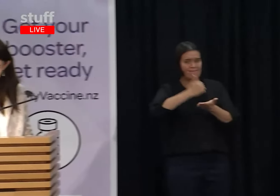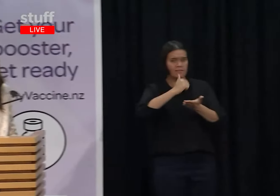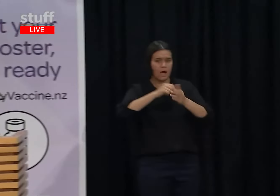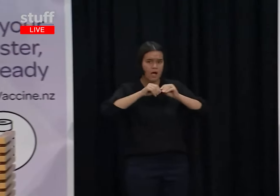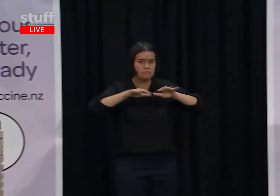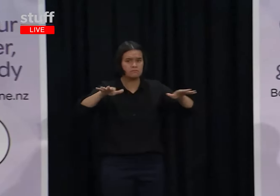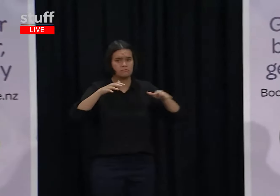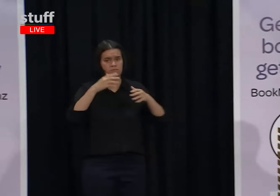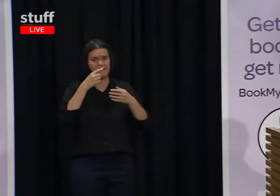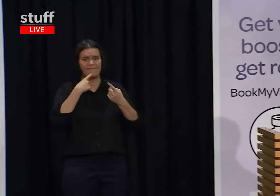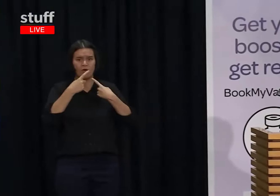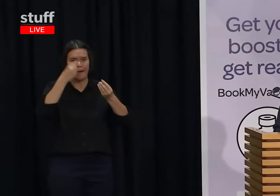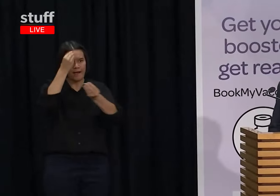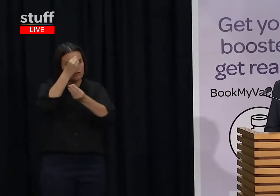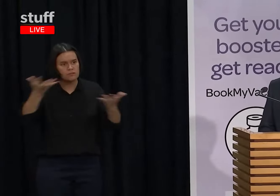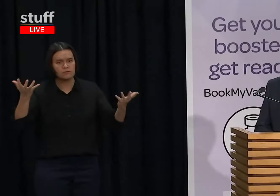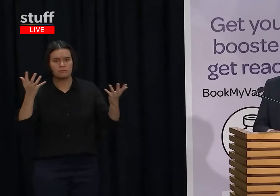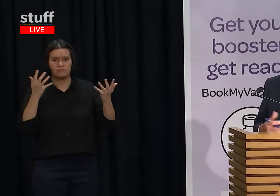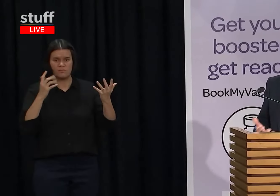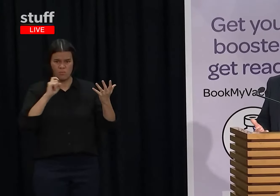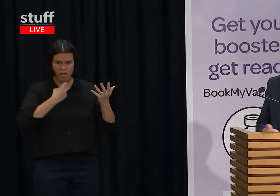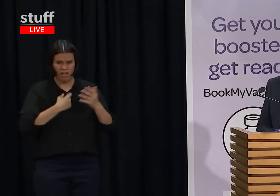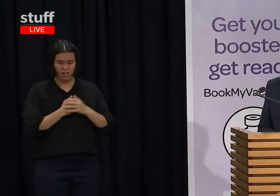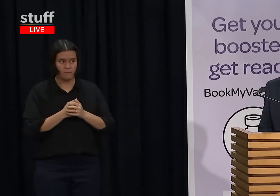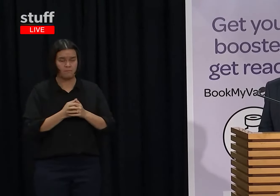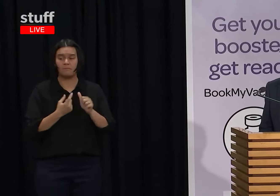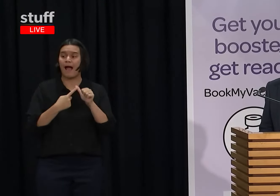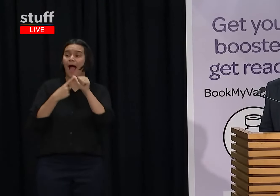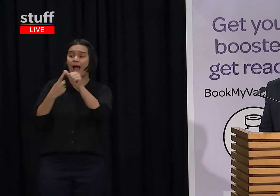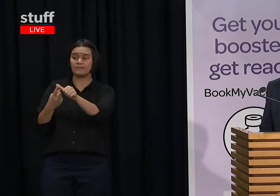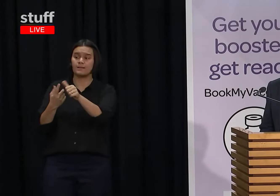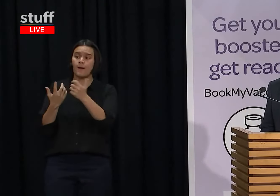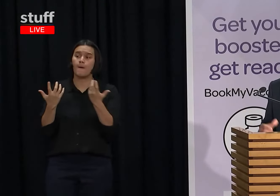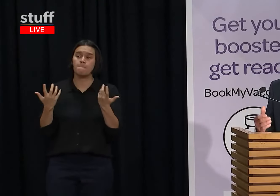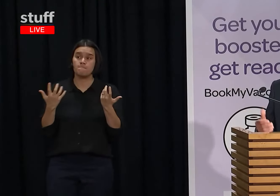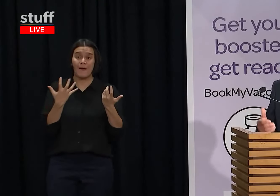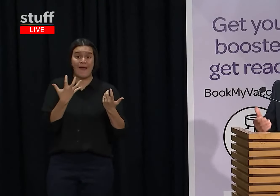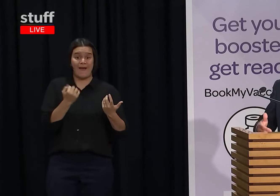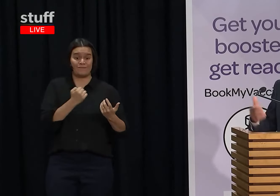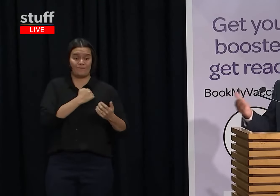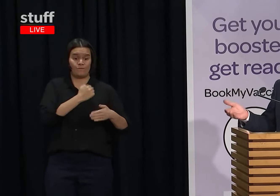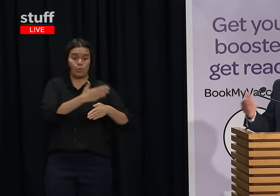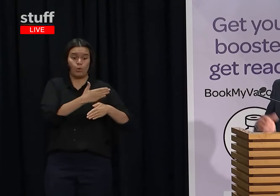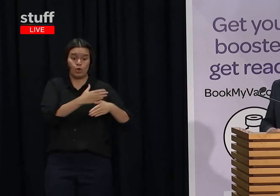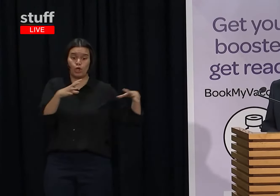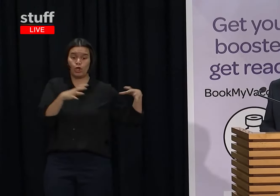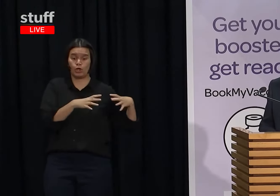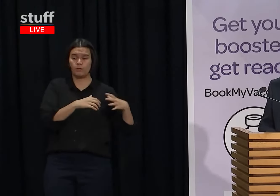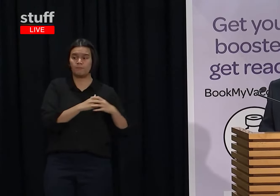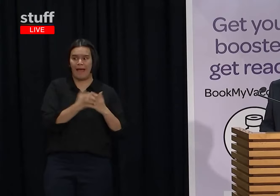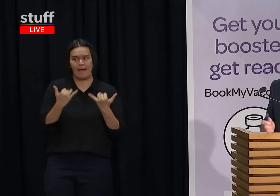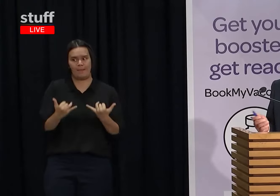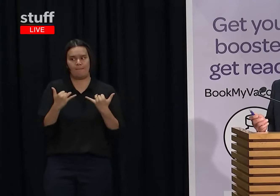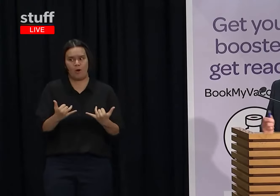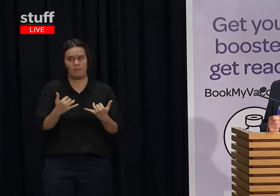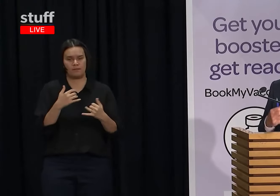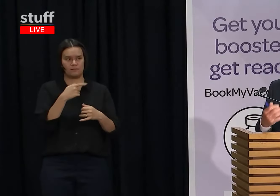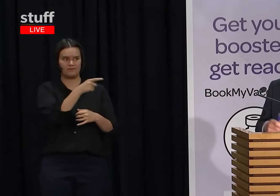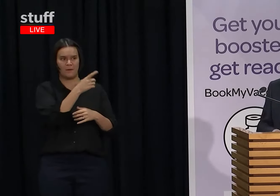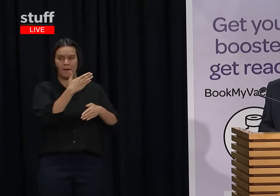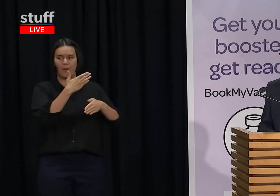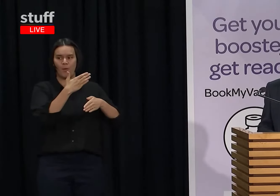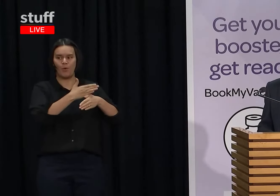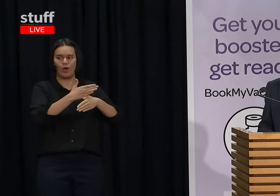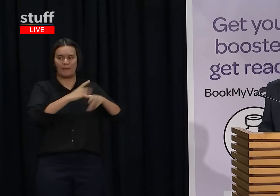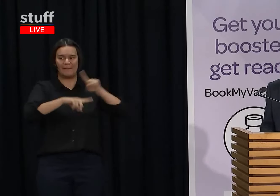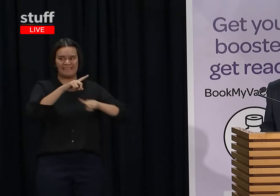I suggest is we can do that by way of follow-up. There's quite a program of work, and in fact, I'm missing the meeting at the moment. That's the